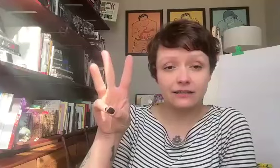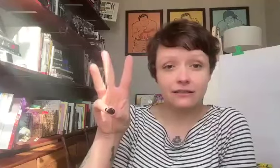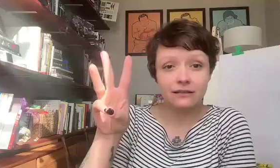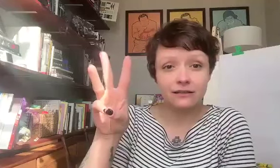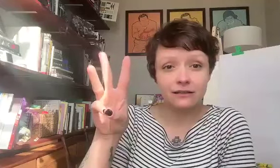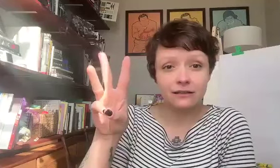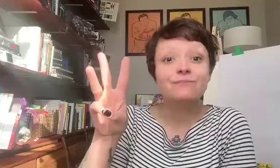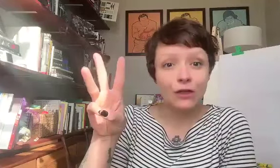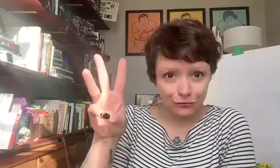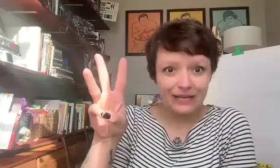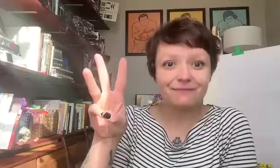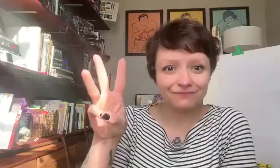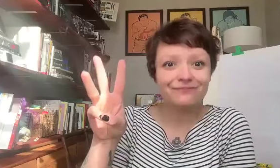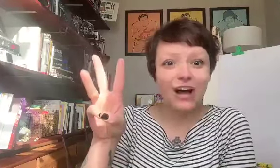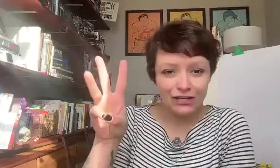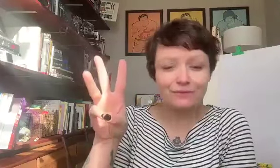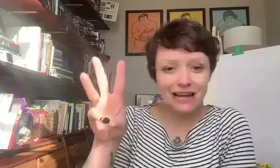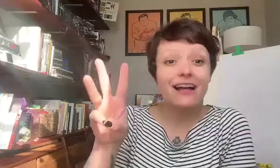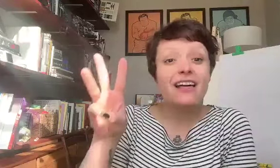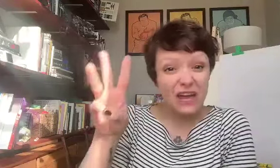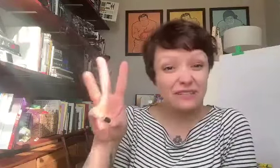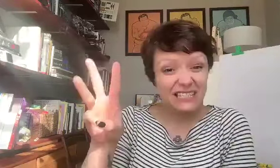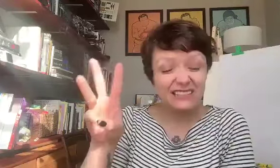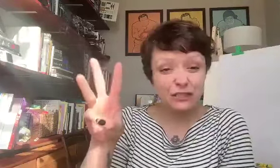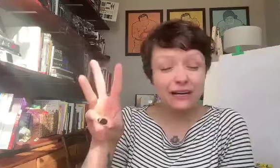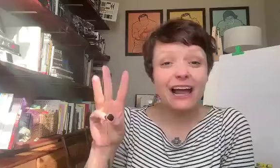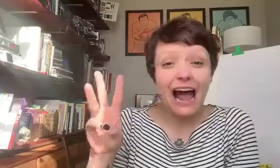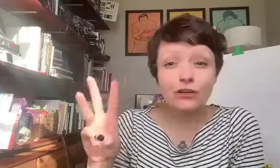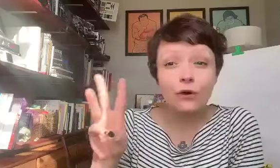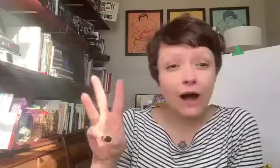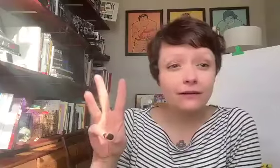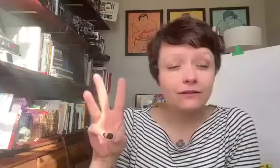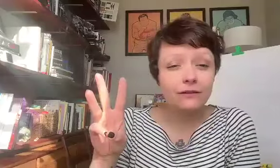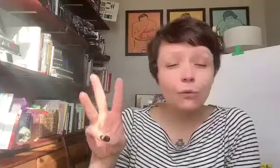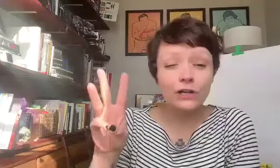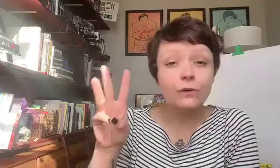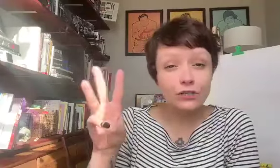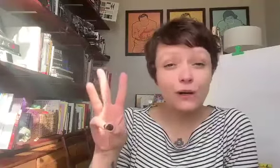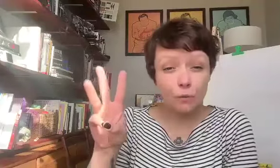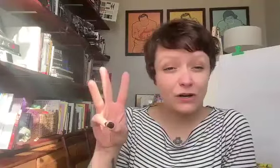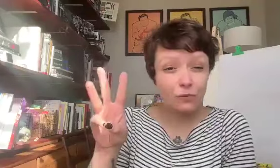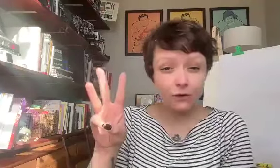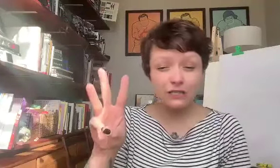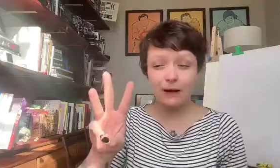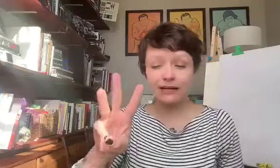is? 3. 100%. They would say this is 3. And you know what? When you were doing one-to-one correspondence,